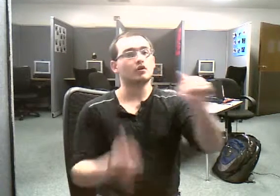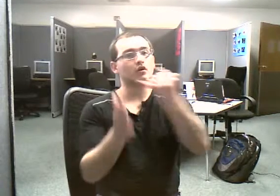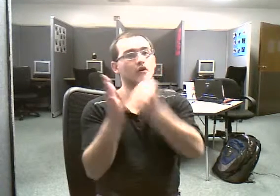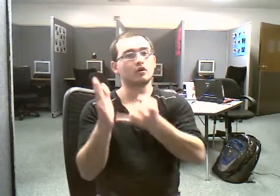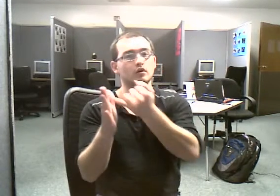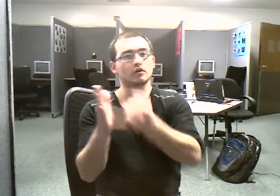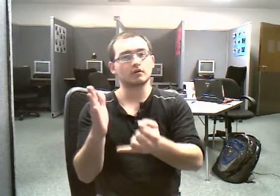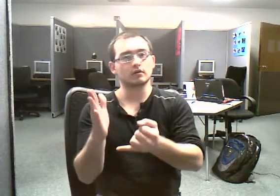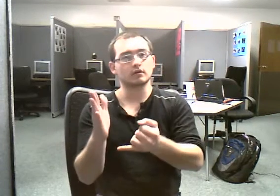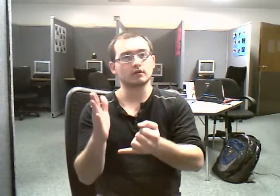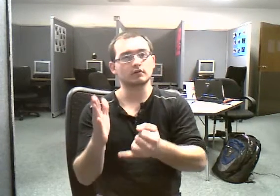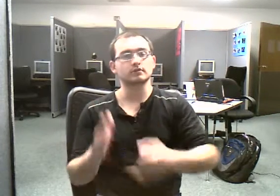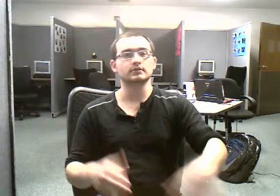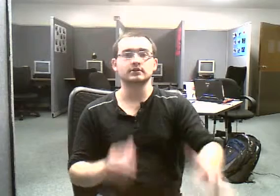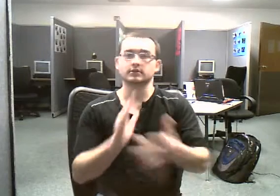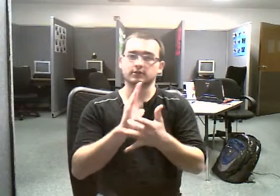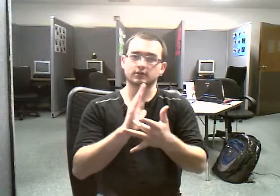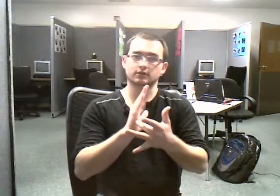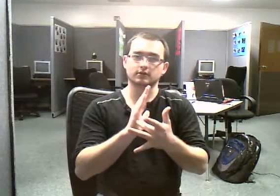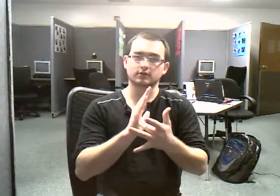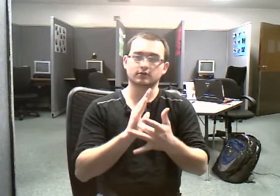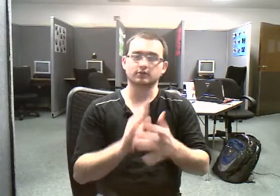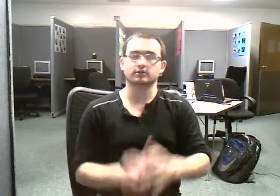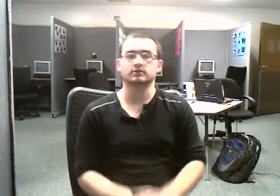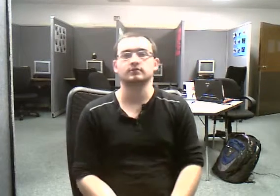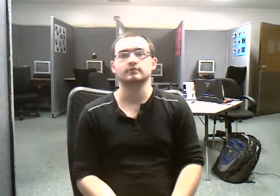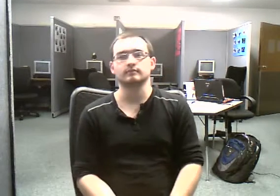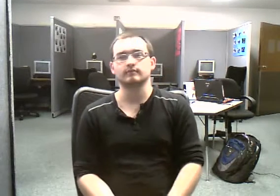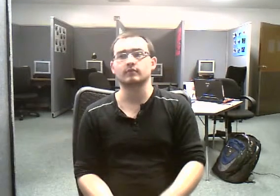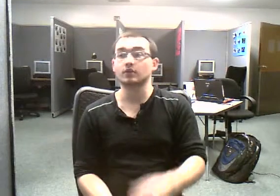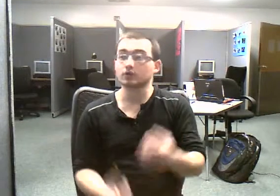And in order to do it well, one must be acquainted with all three of these things.